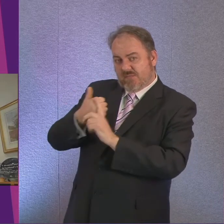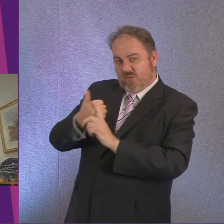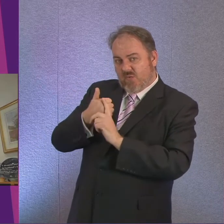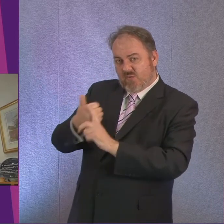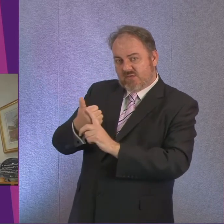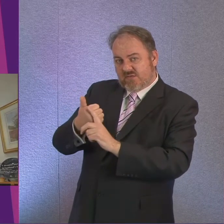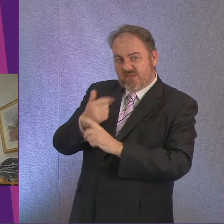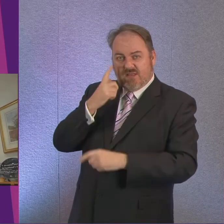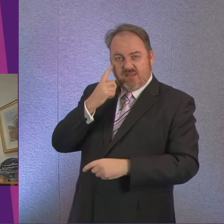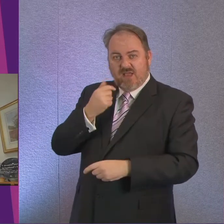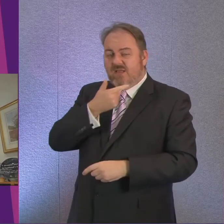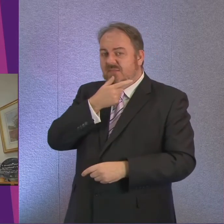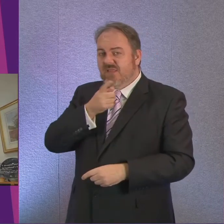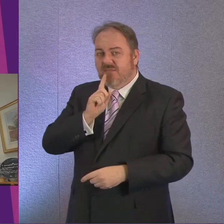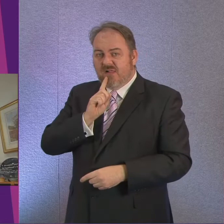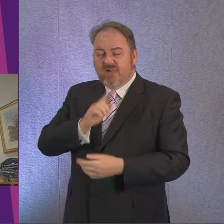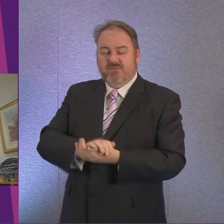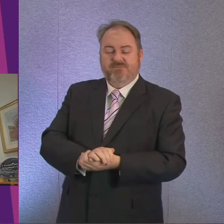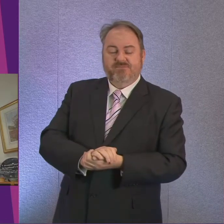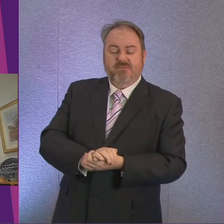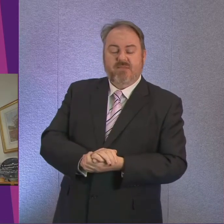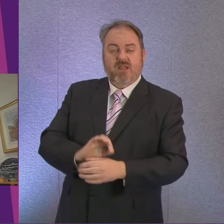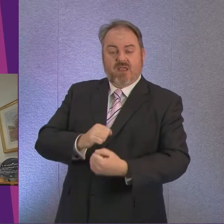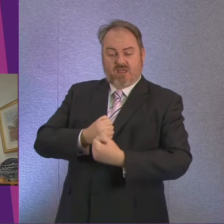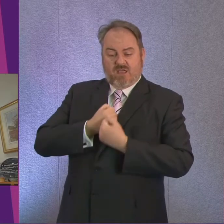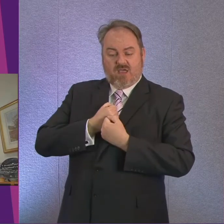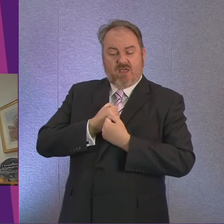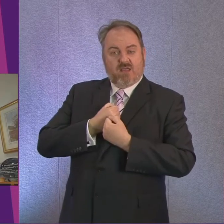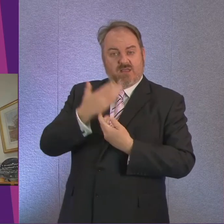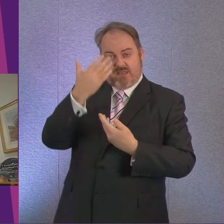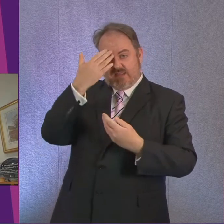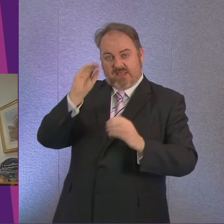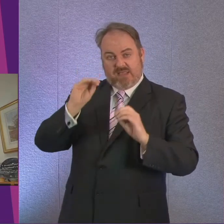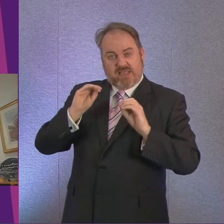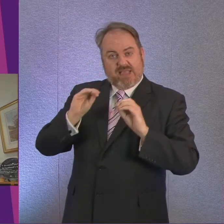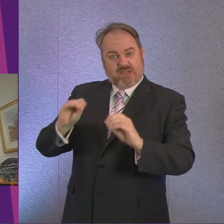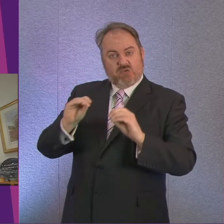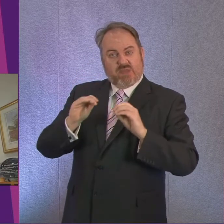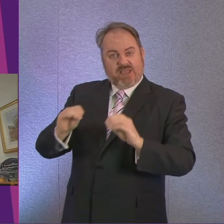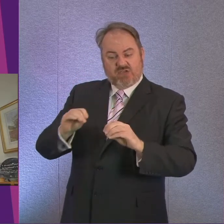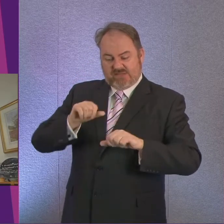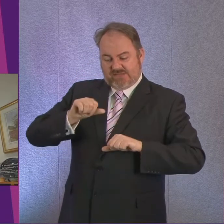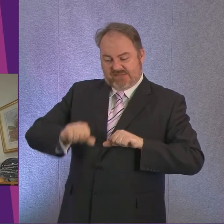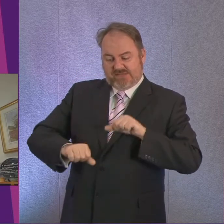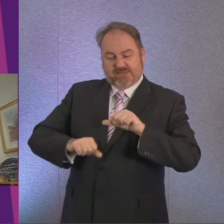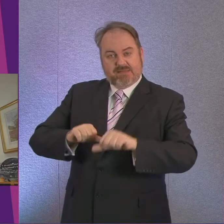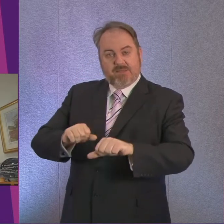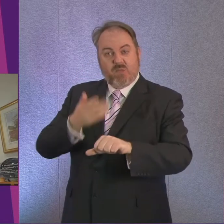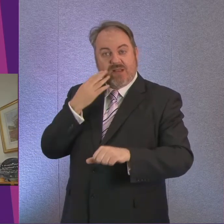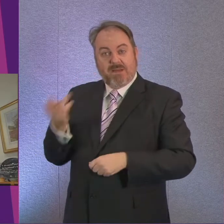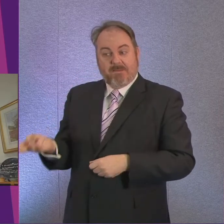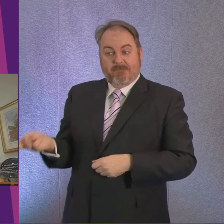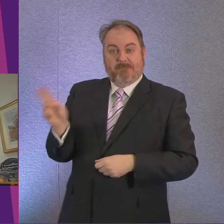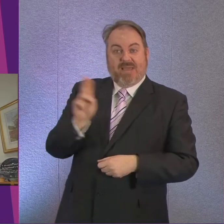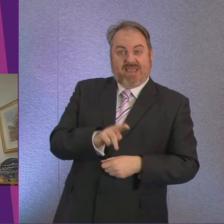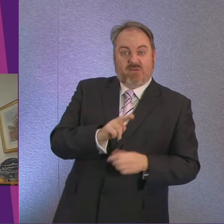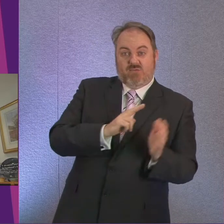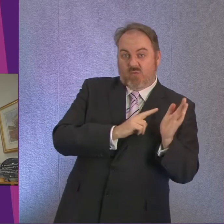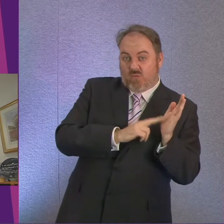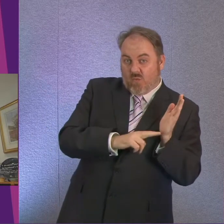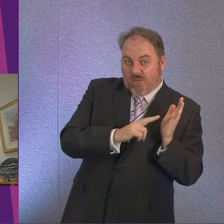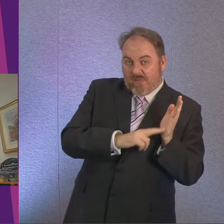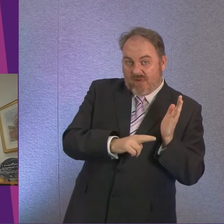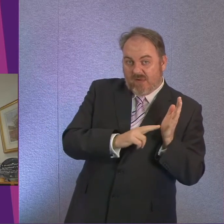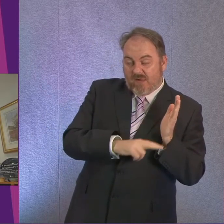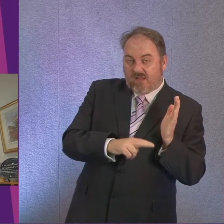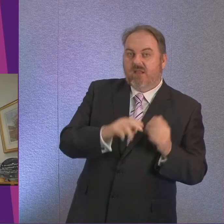are operating our education system in the more habitual fashion to which we've been accustomed, we will obviously